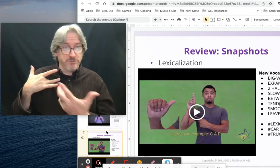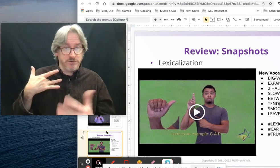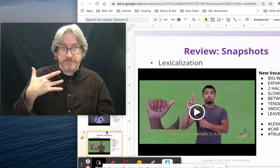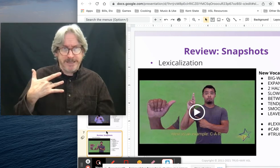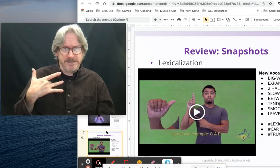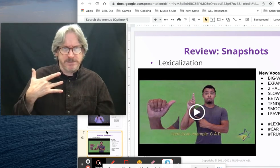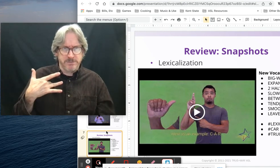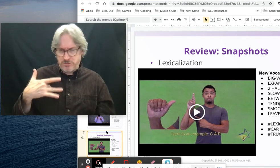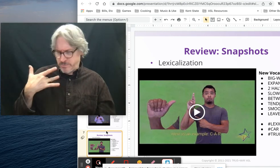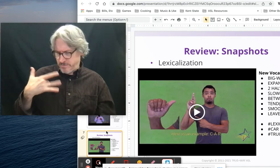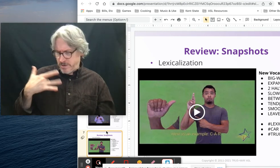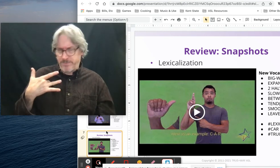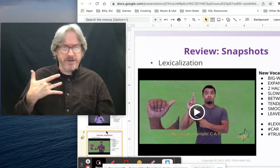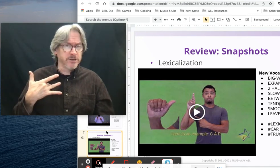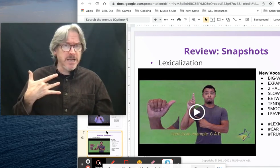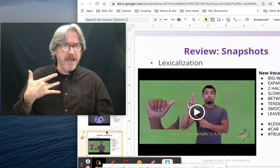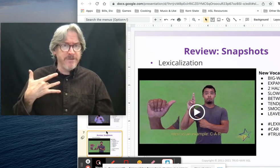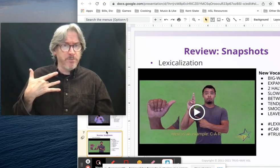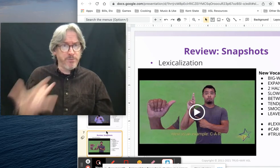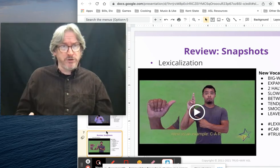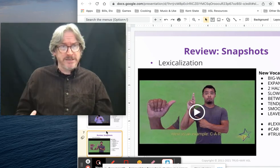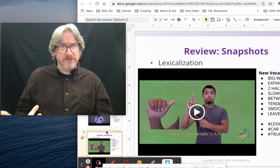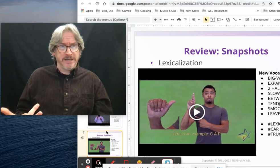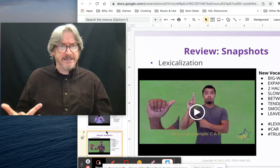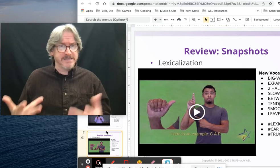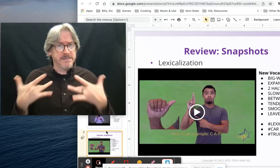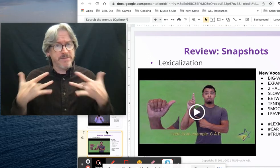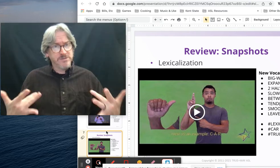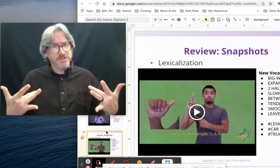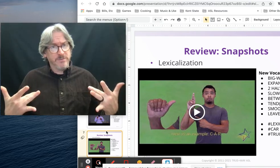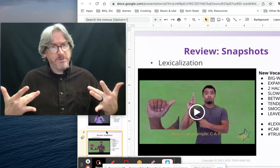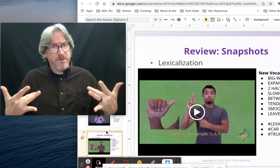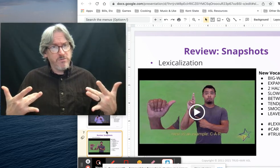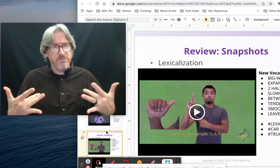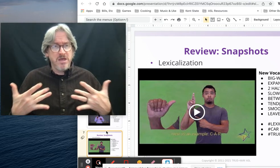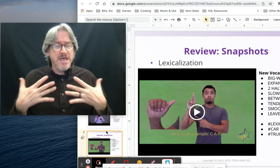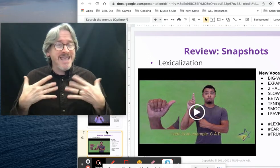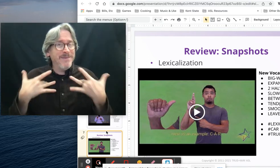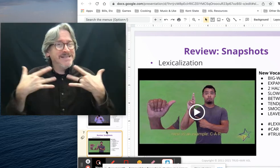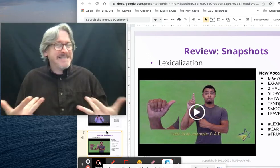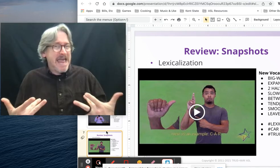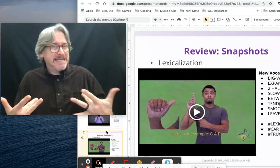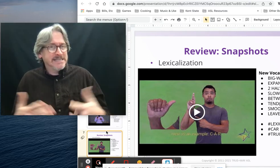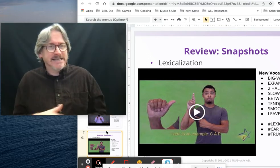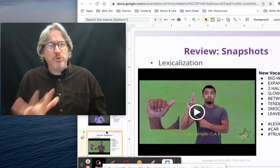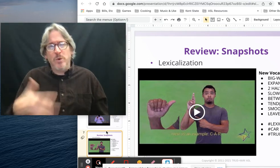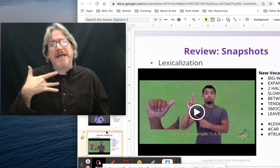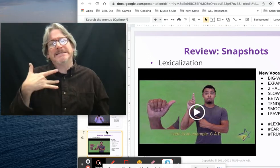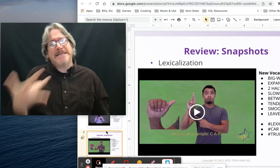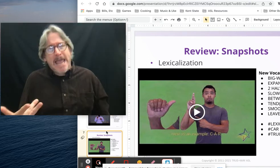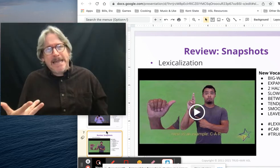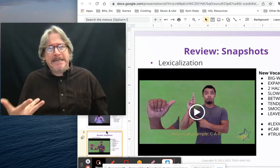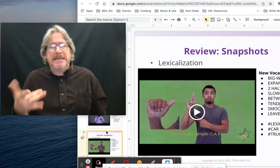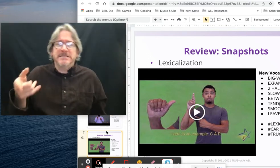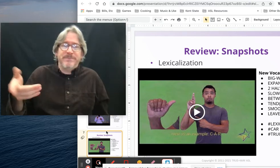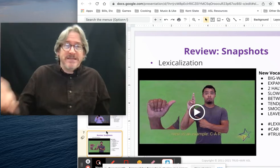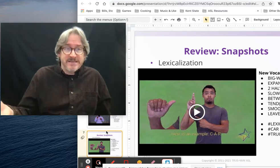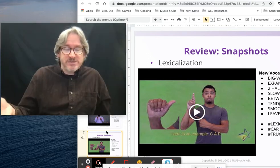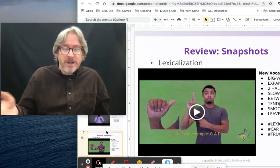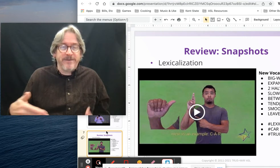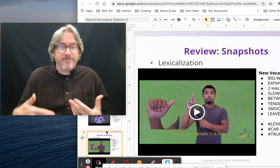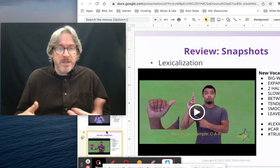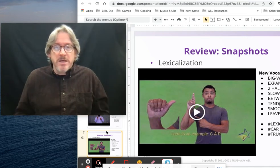pectoral, I guess, up here, and then you pull it down like this. Sometimes you'll see it with both. It means a tendency. Ooh, I tend to